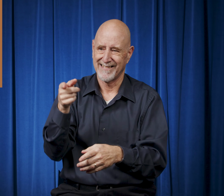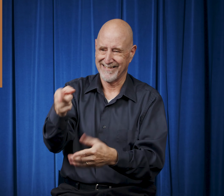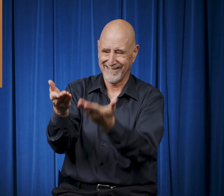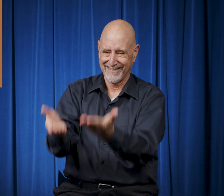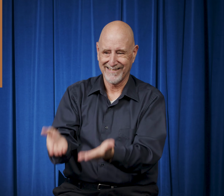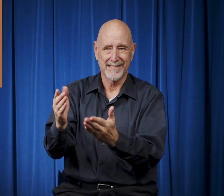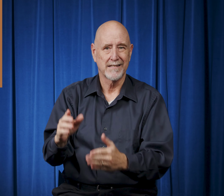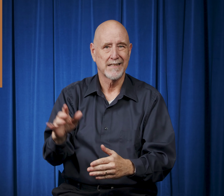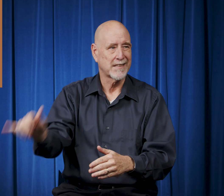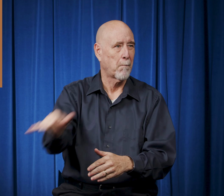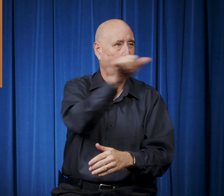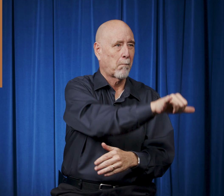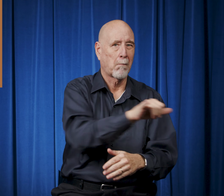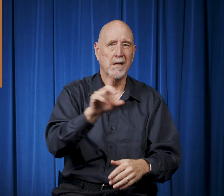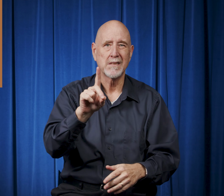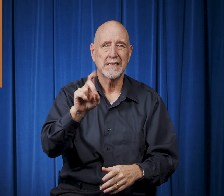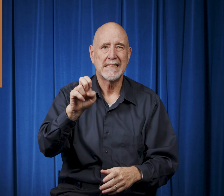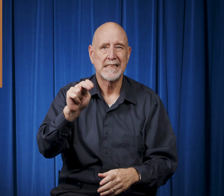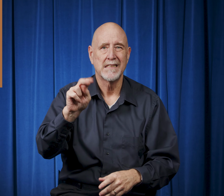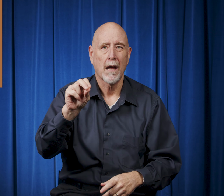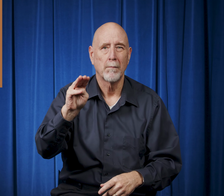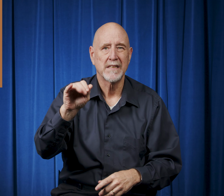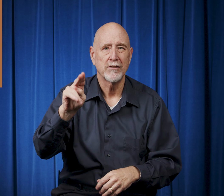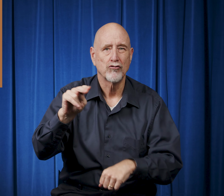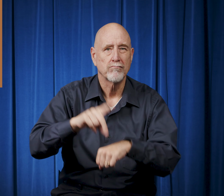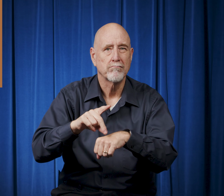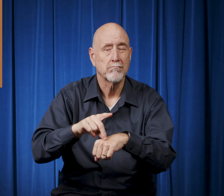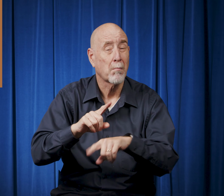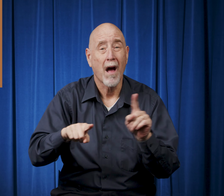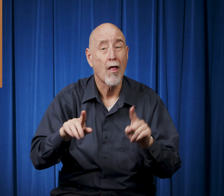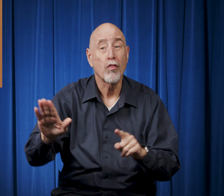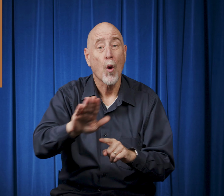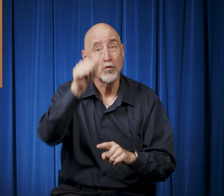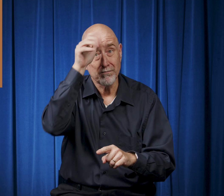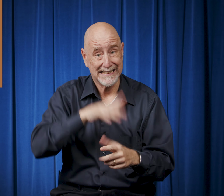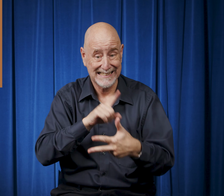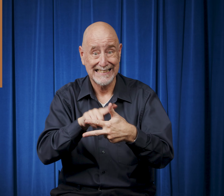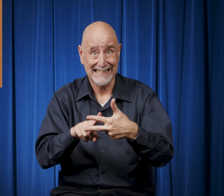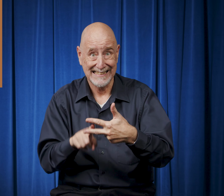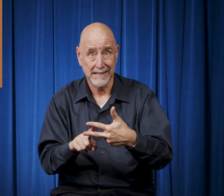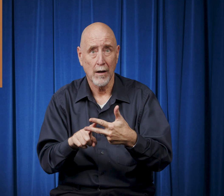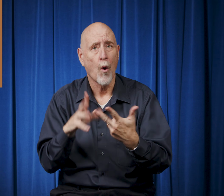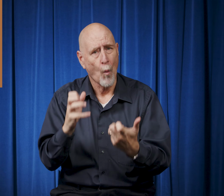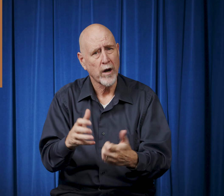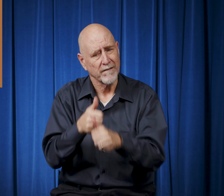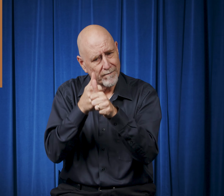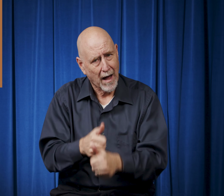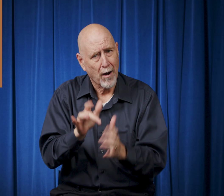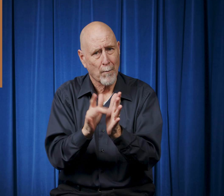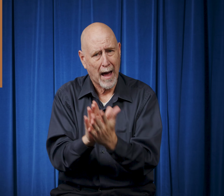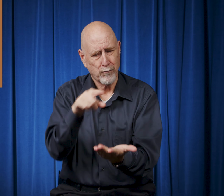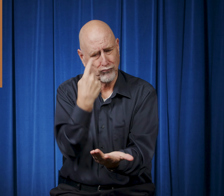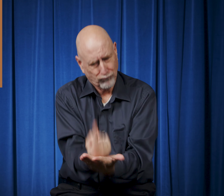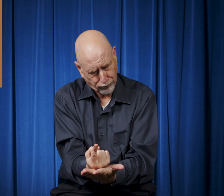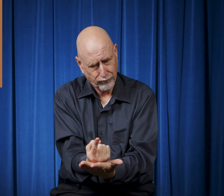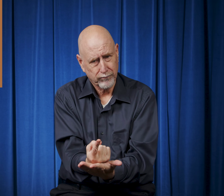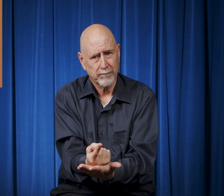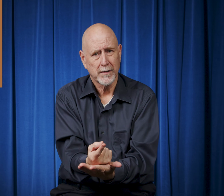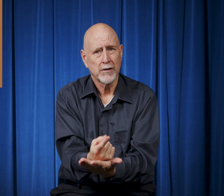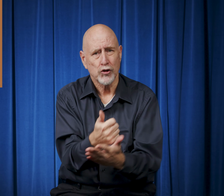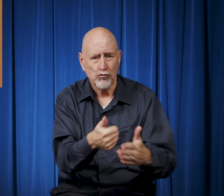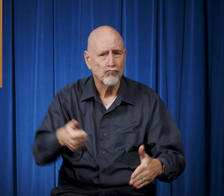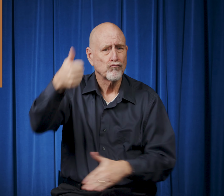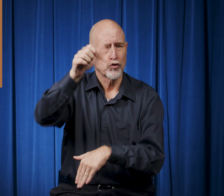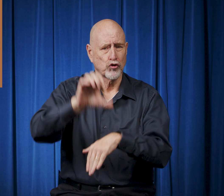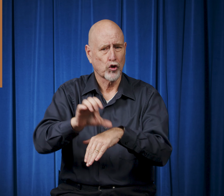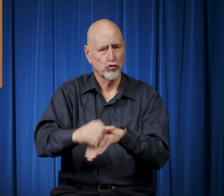denomination. However, these men simply wanted to return to the Bible as the sole authority over the church and not